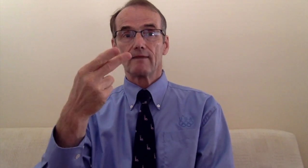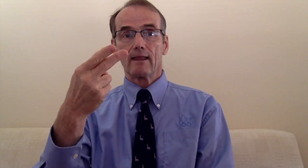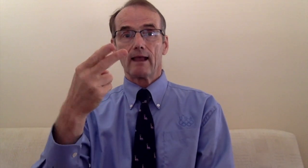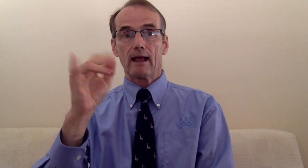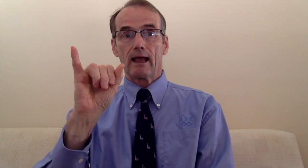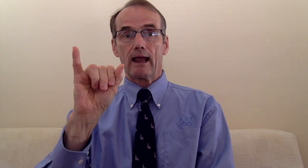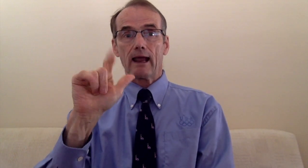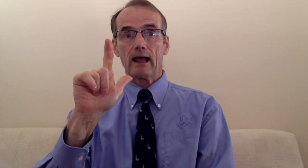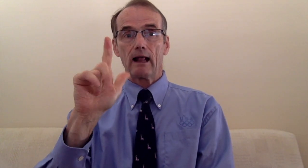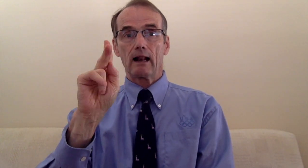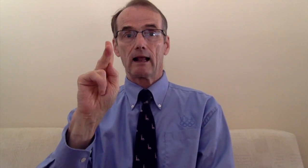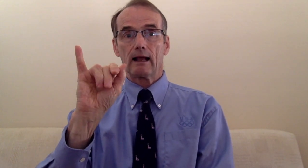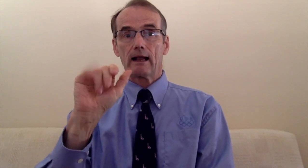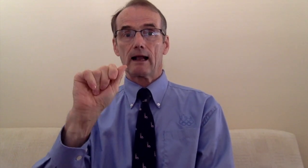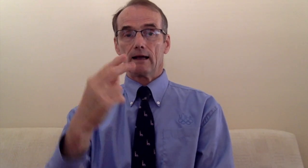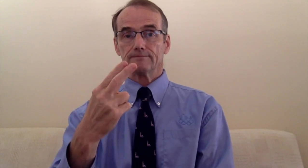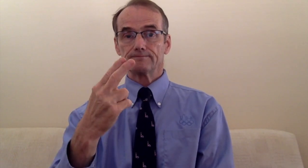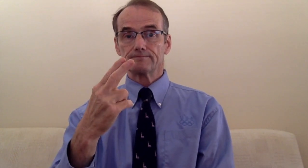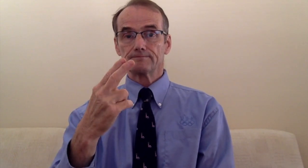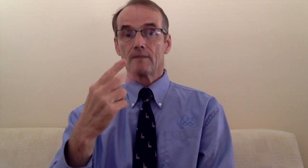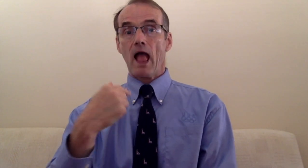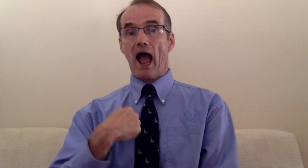Eliakim, son of Hilkiah.